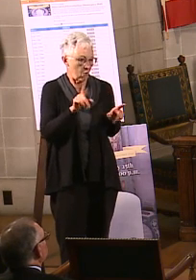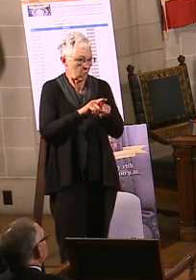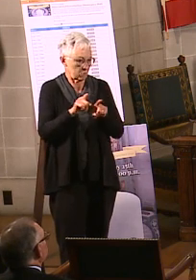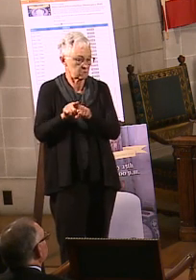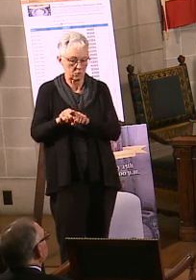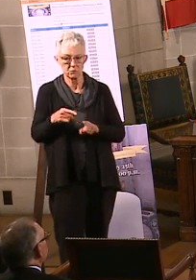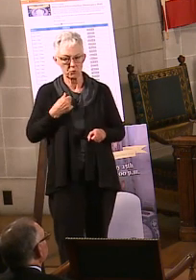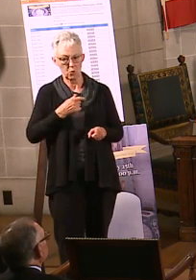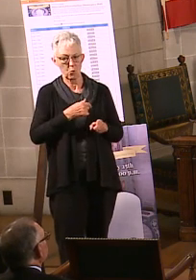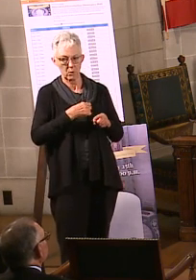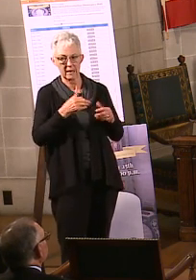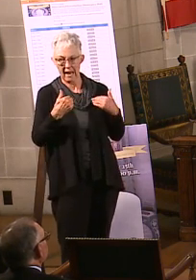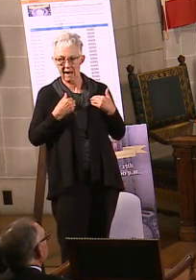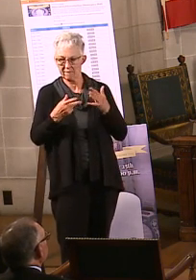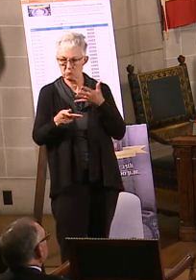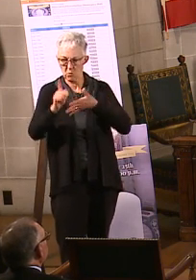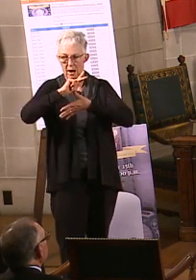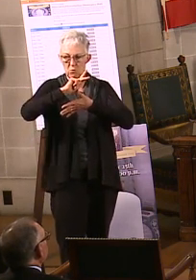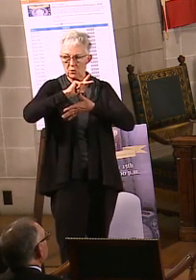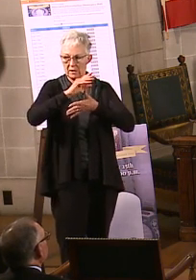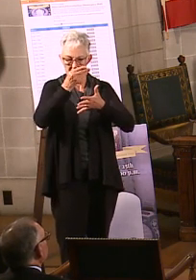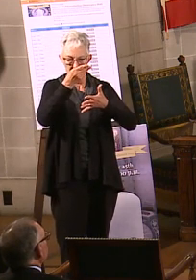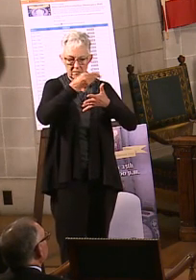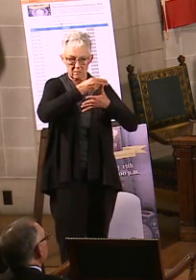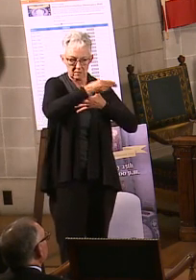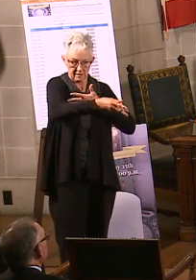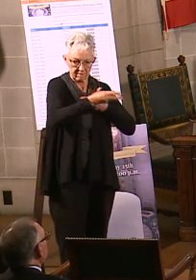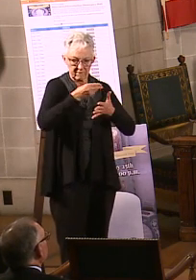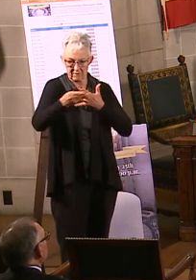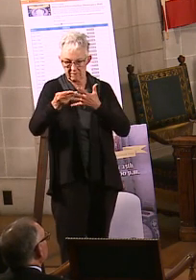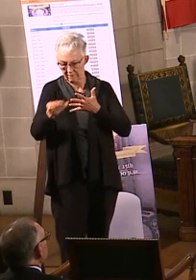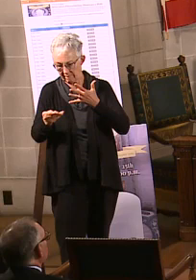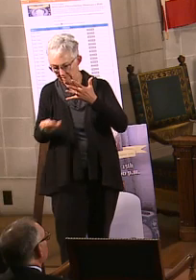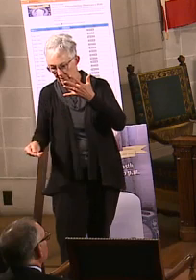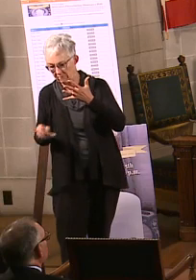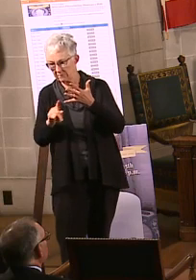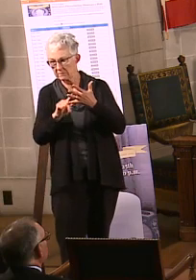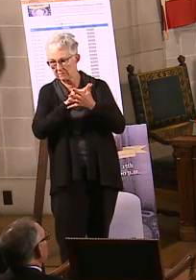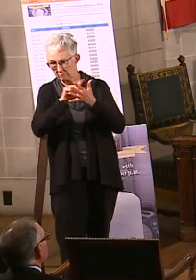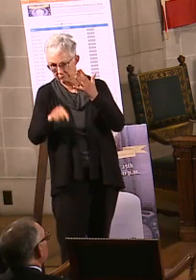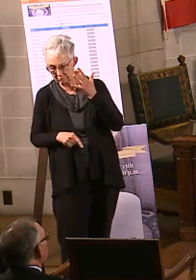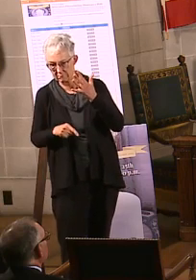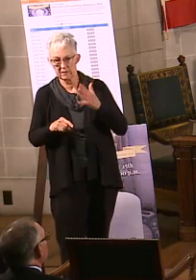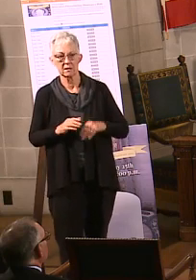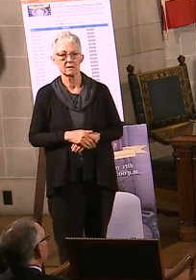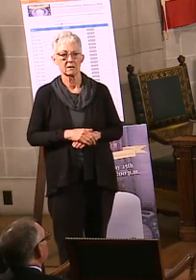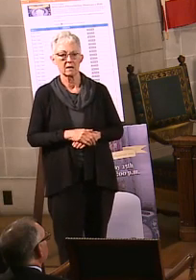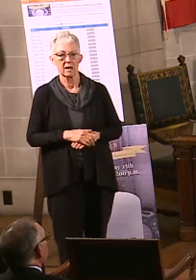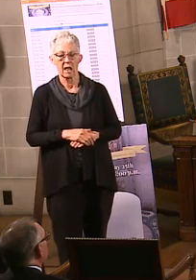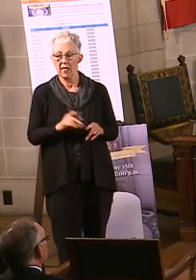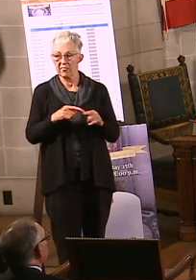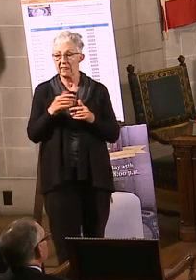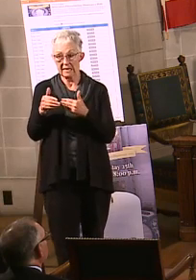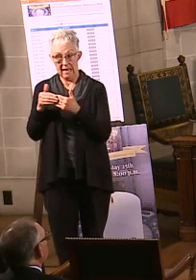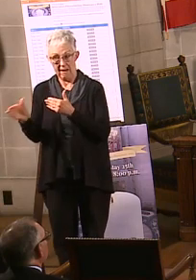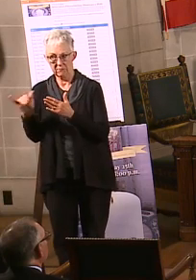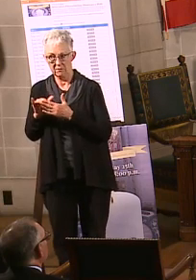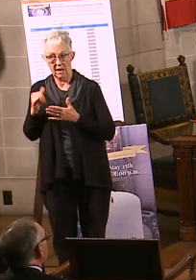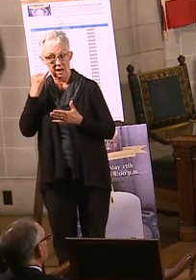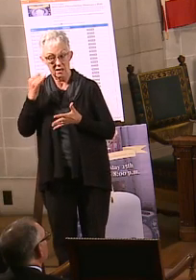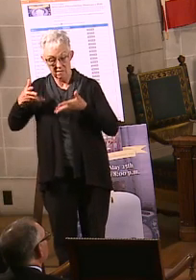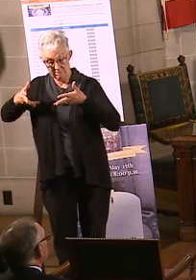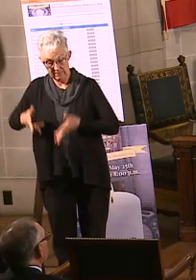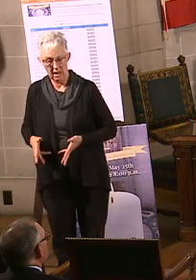others have requested that, and in the healthcare area, we will be considering that for things like dentistry and ophthalmology and so